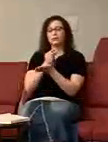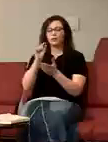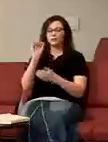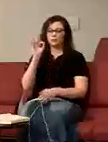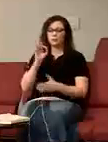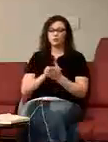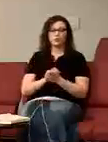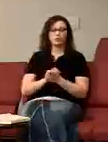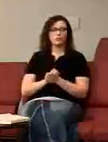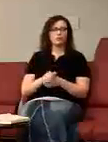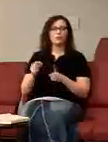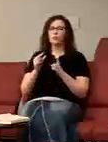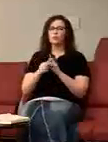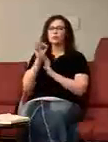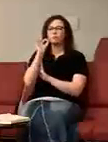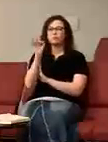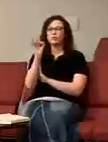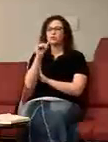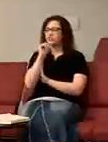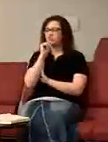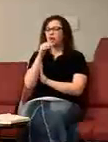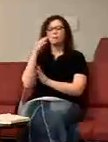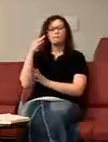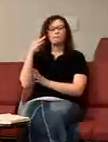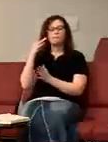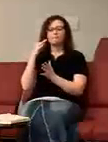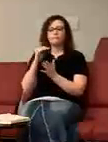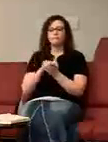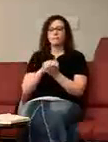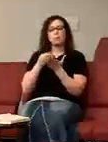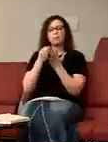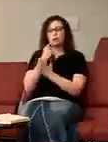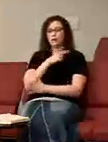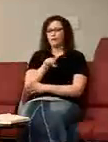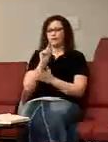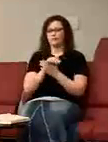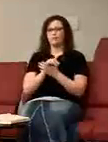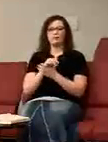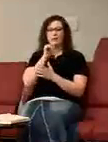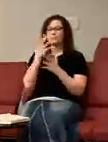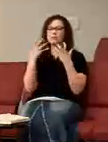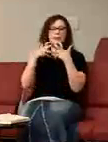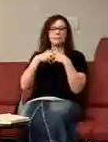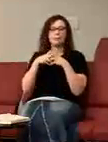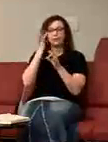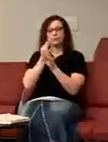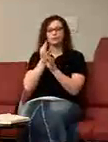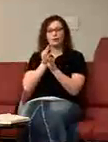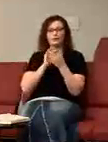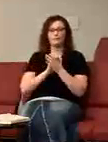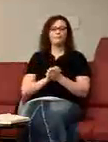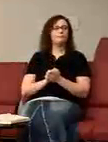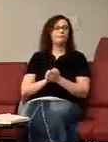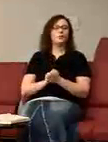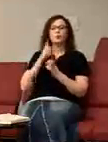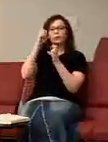but the word preached did not profit them, not being mixed with faith, and then they heard it.